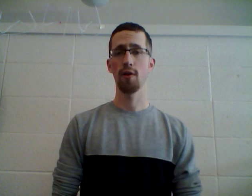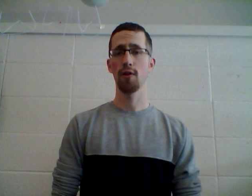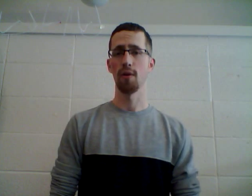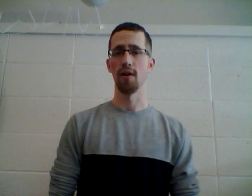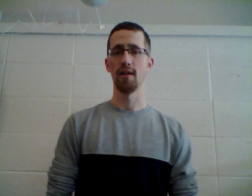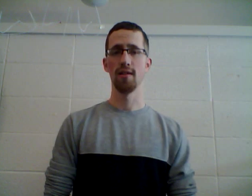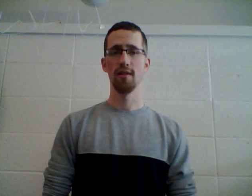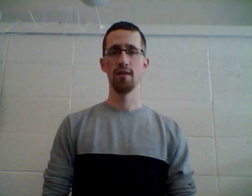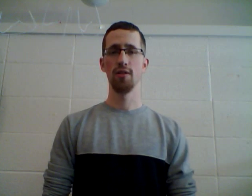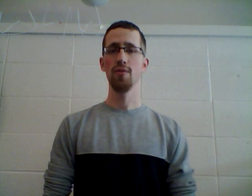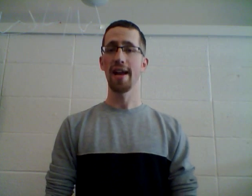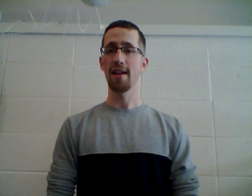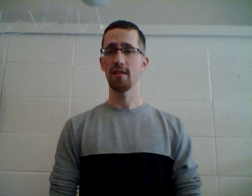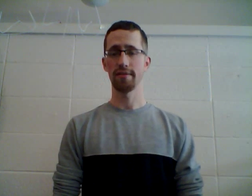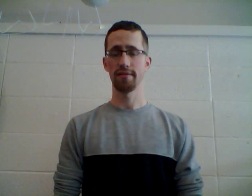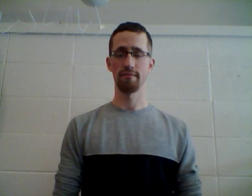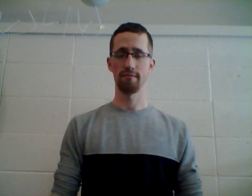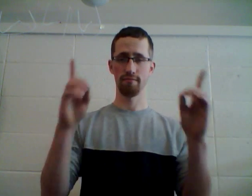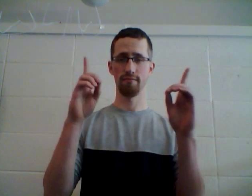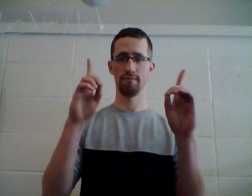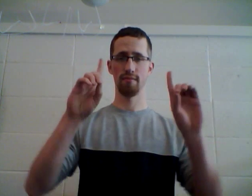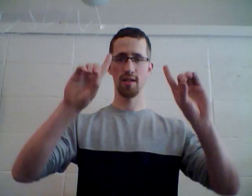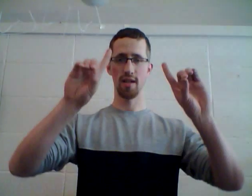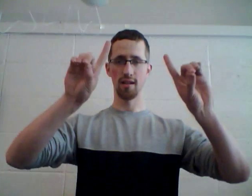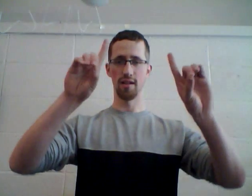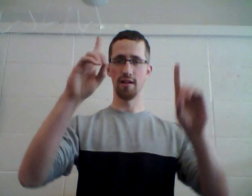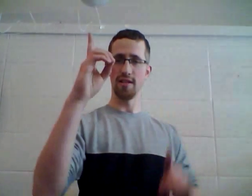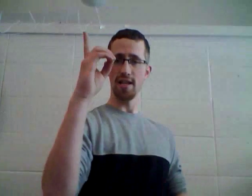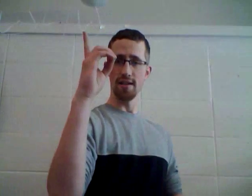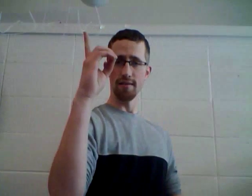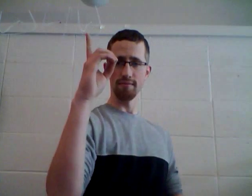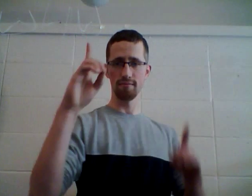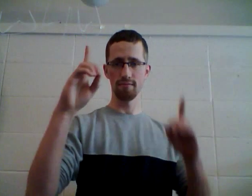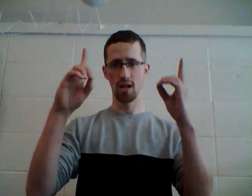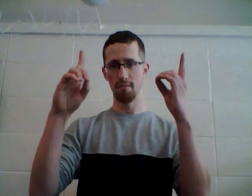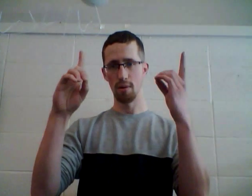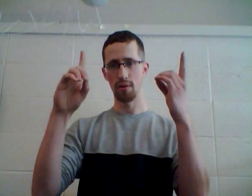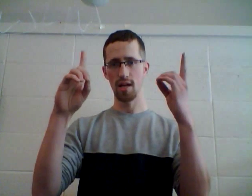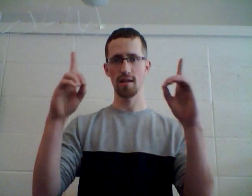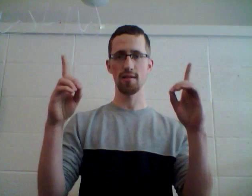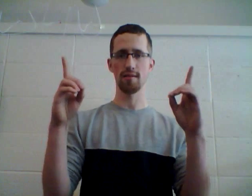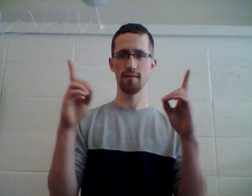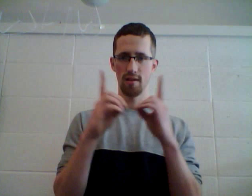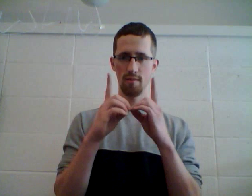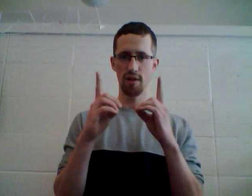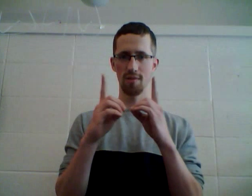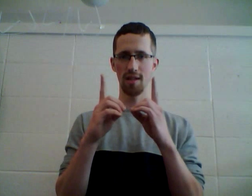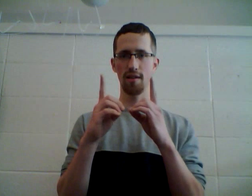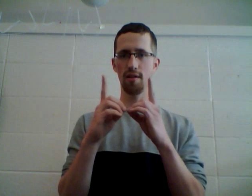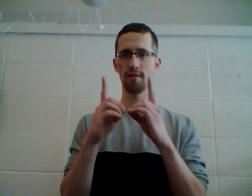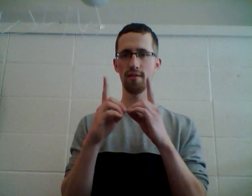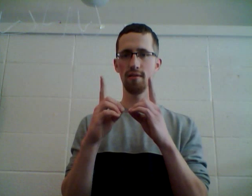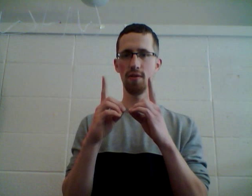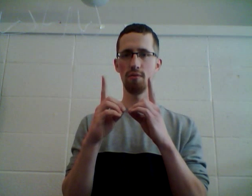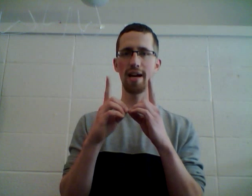Fourth word, to date. Take the letter D on both hands, bring them together, a few